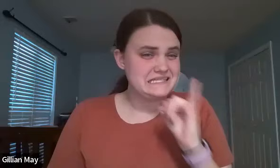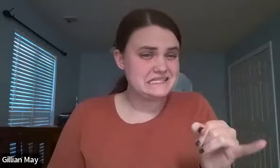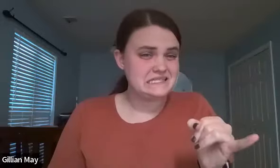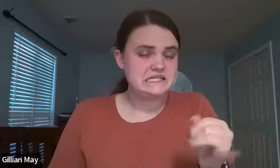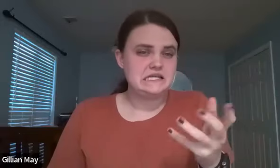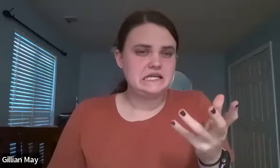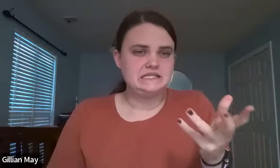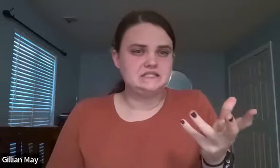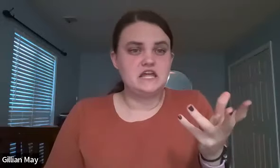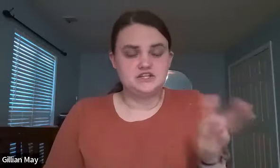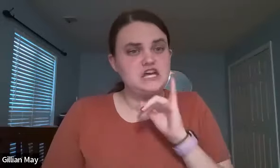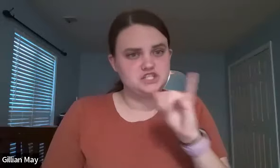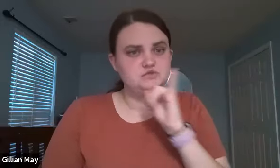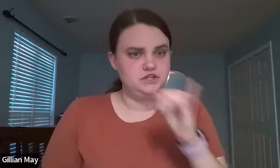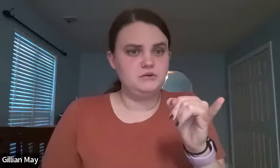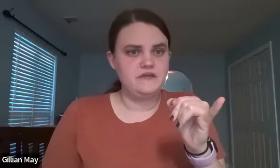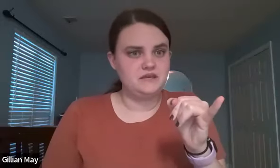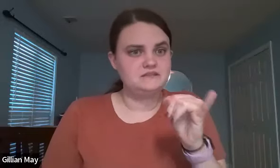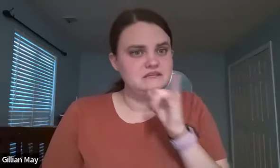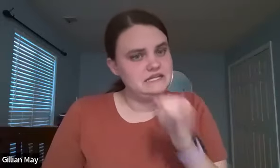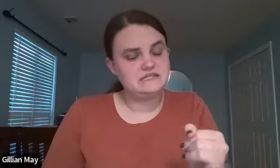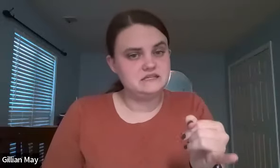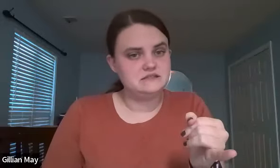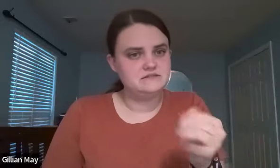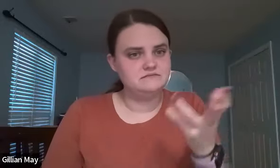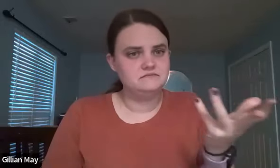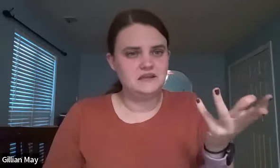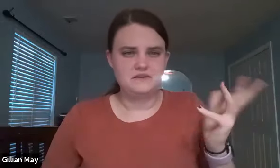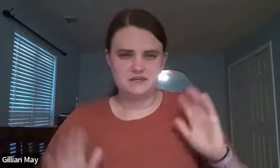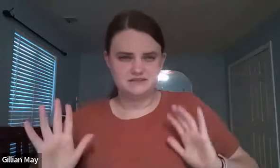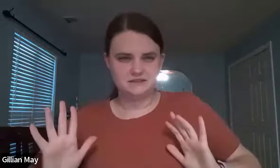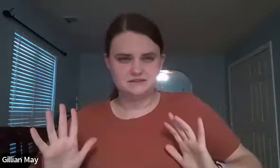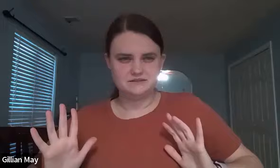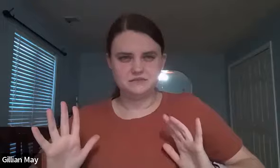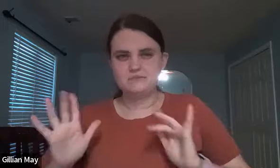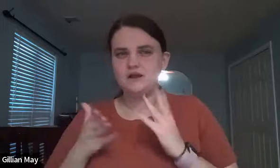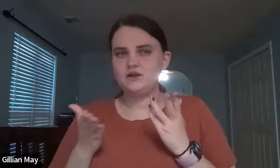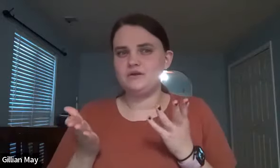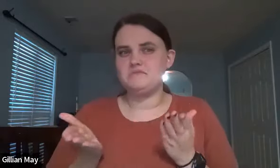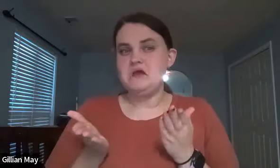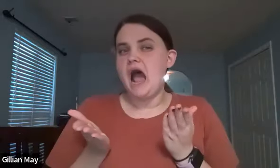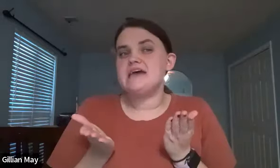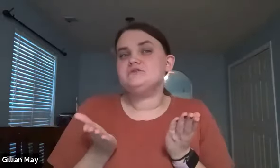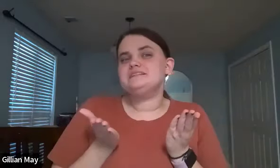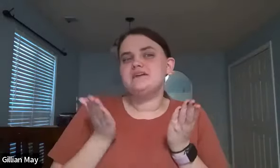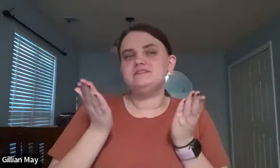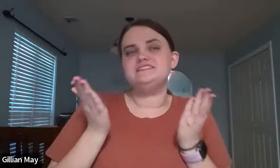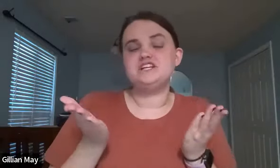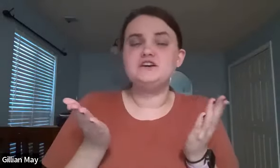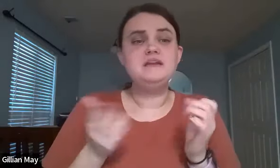is, it's that's just what you know what that means. It's if that makes sense. But I don't always heavily suggest, oh yes,